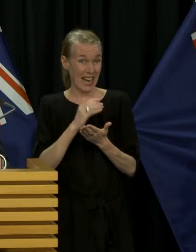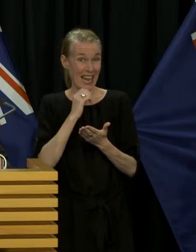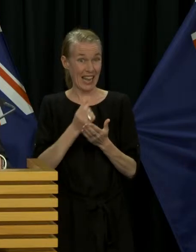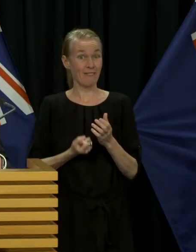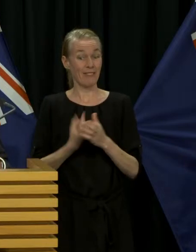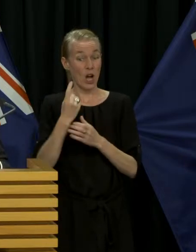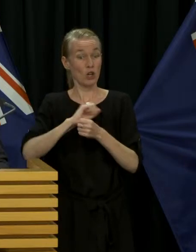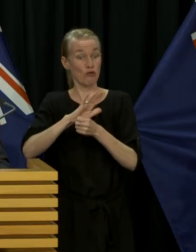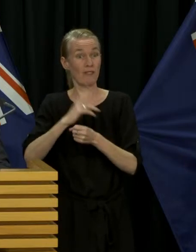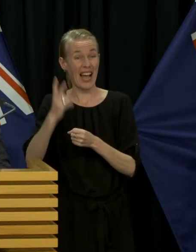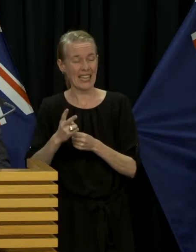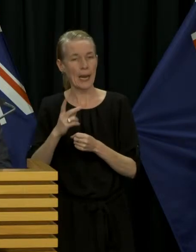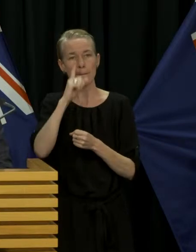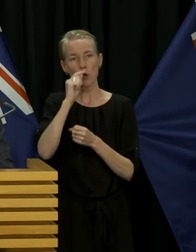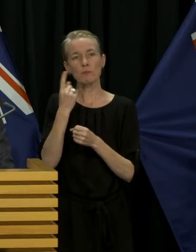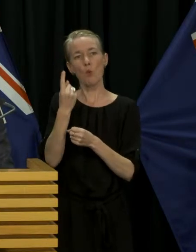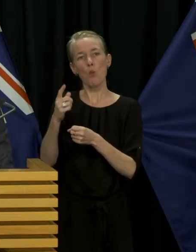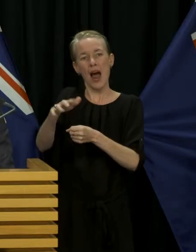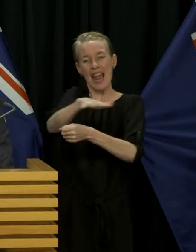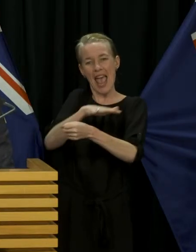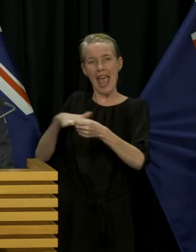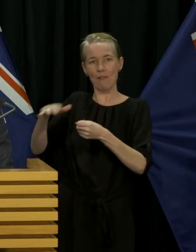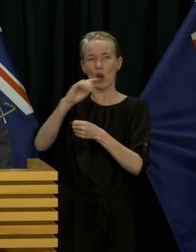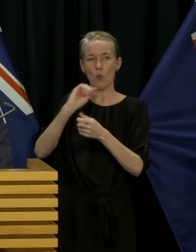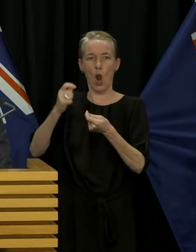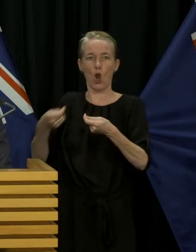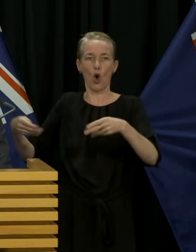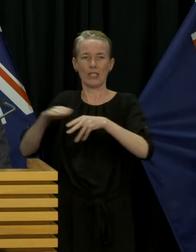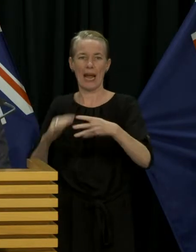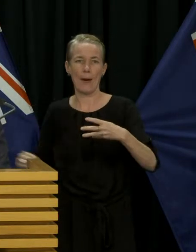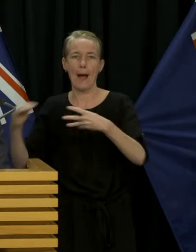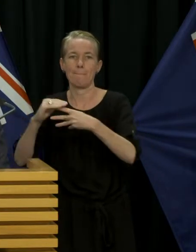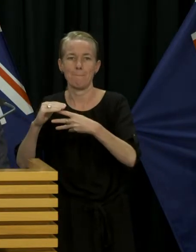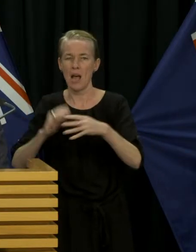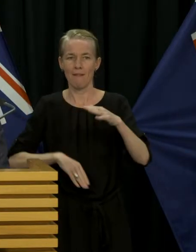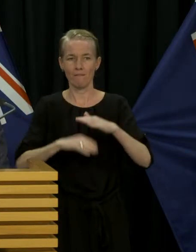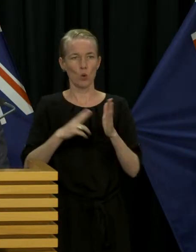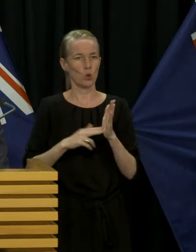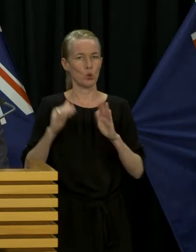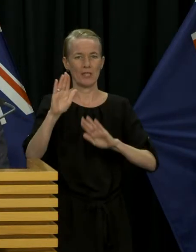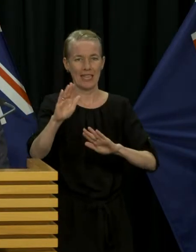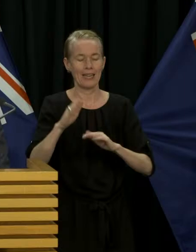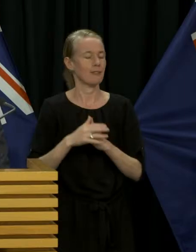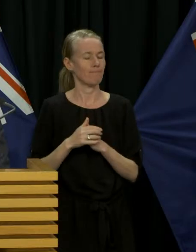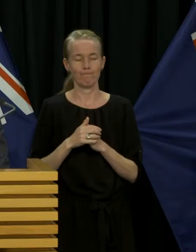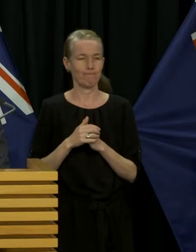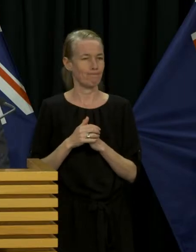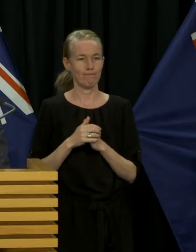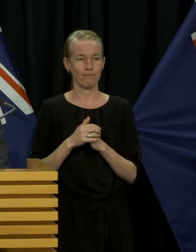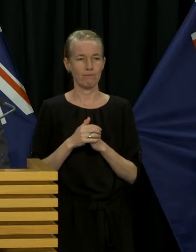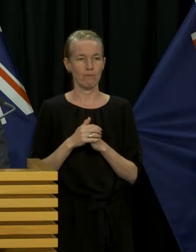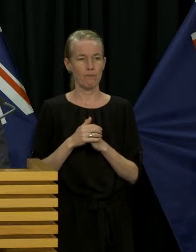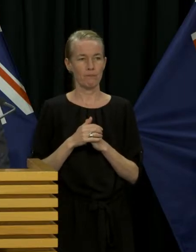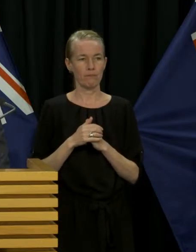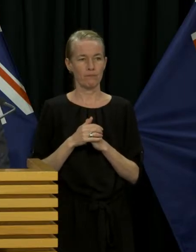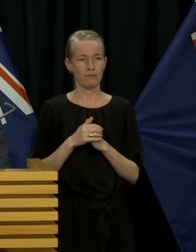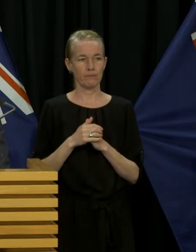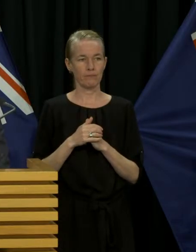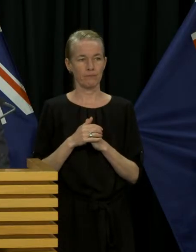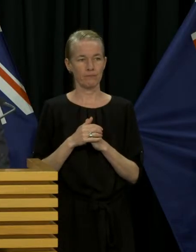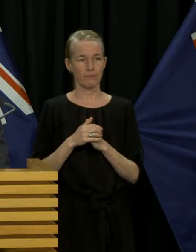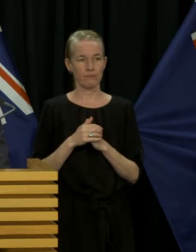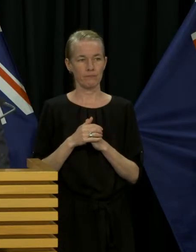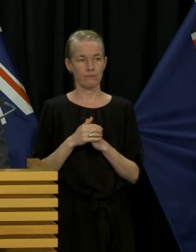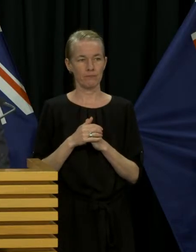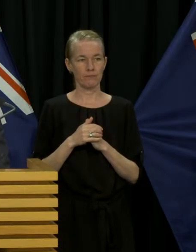than the whole country. We've been told by bus drivers picking up recent returnees at the airport, greeting passengers with